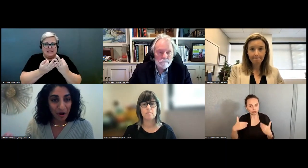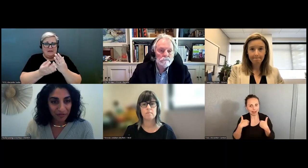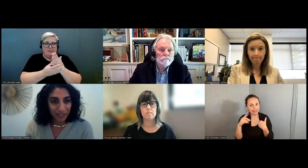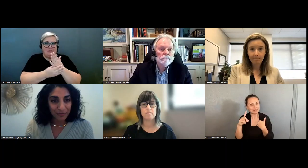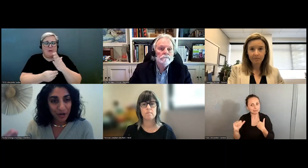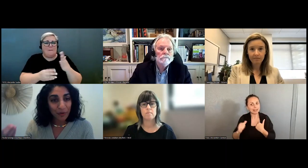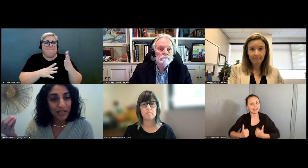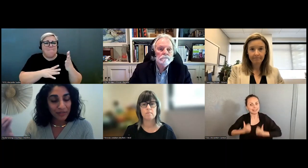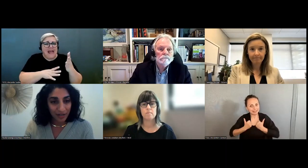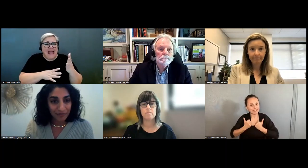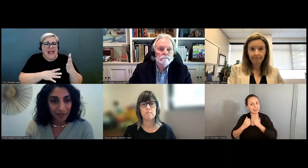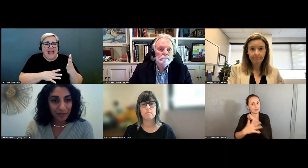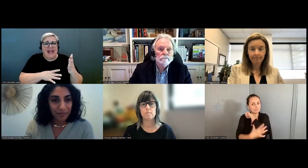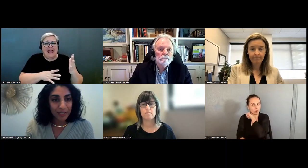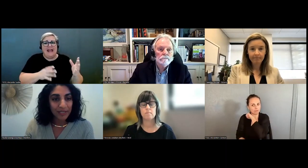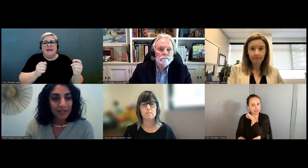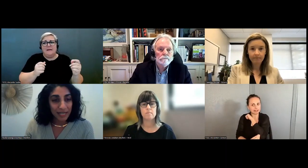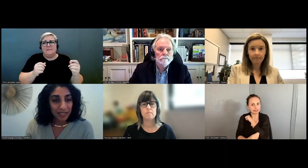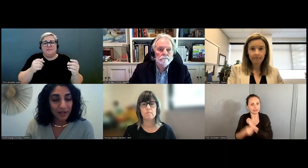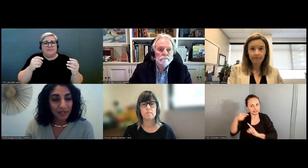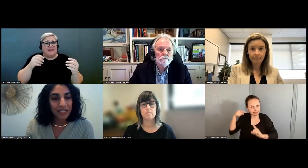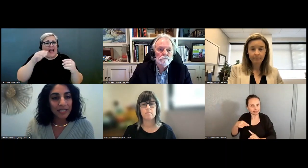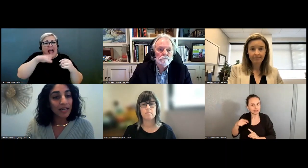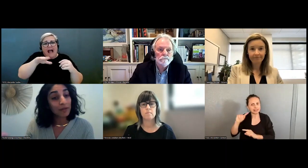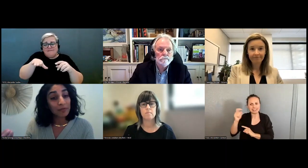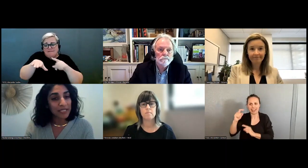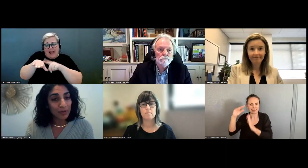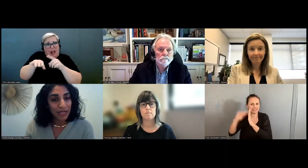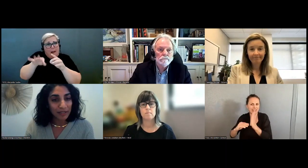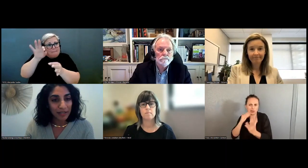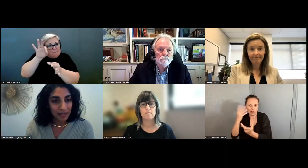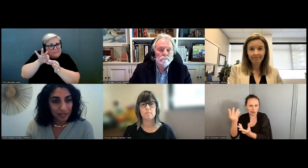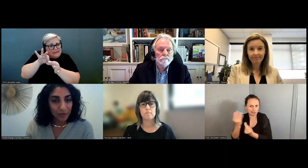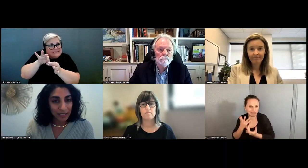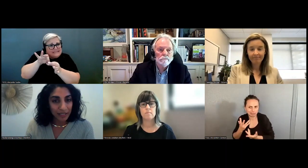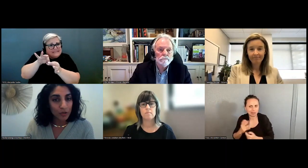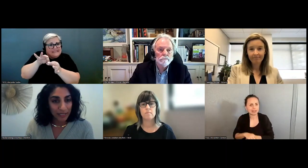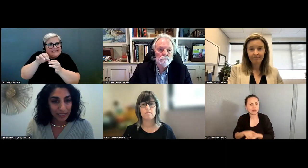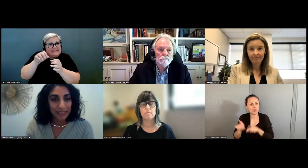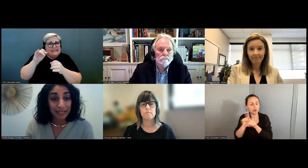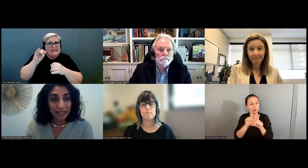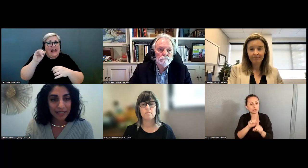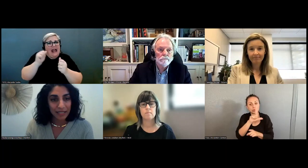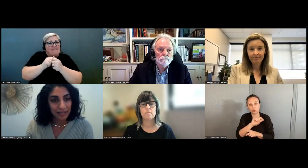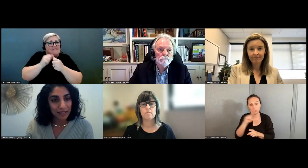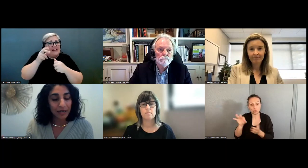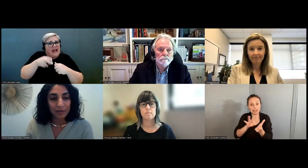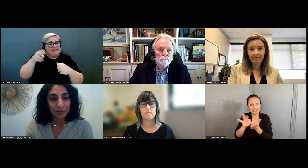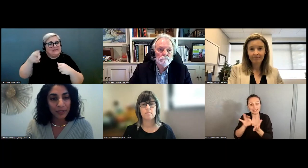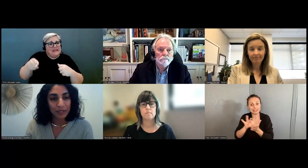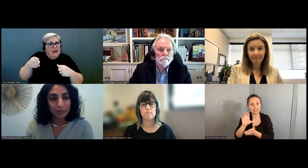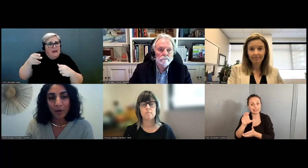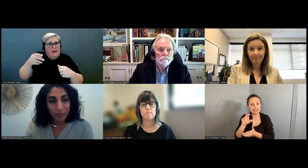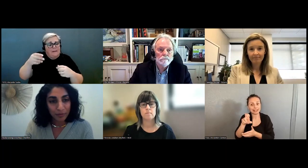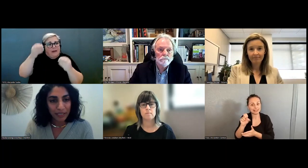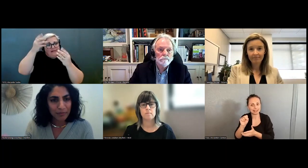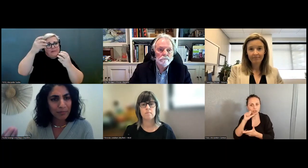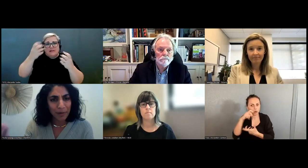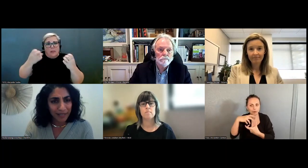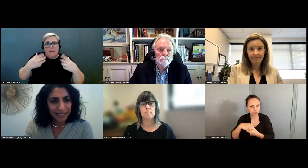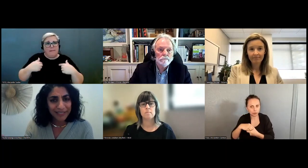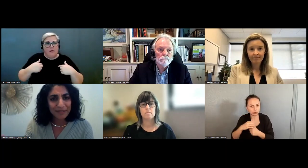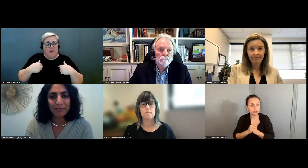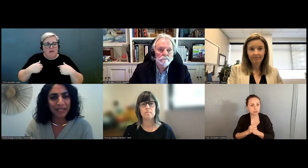living in poverty. We don't get that from the tax filer data, and we don't get it out of the 2020 census data. We could